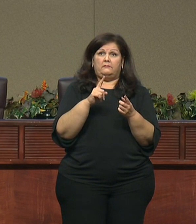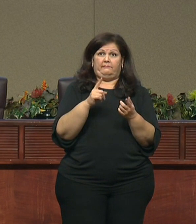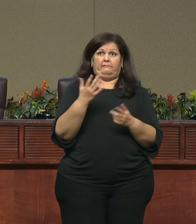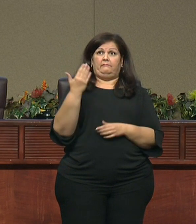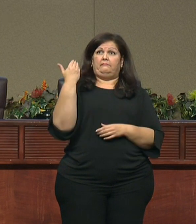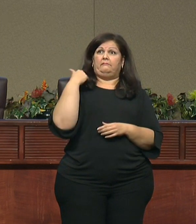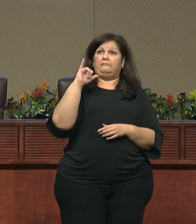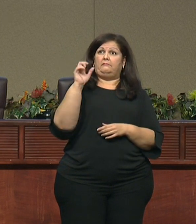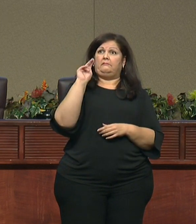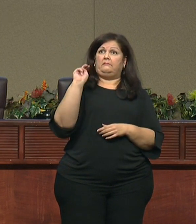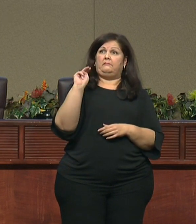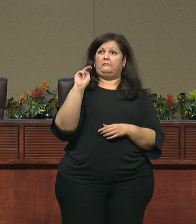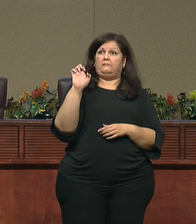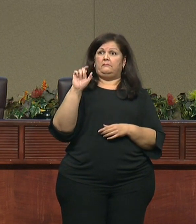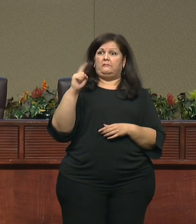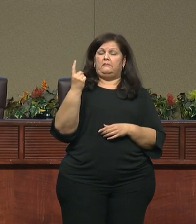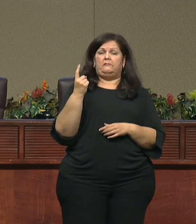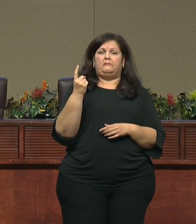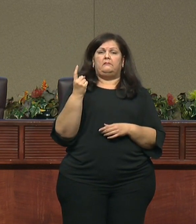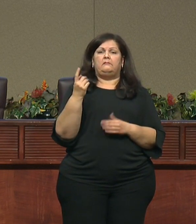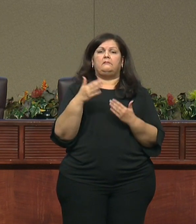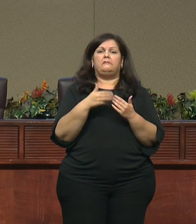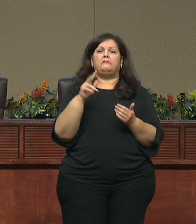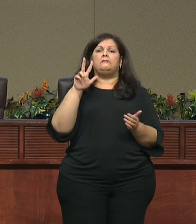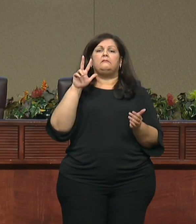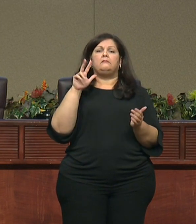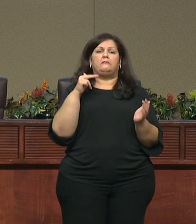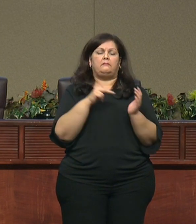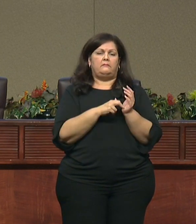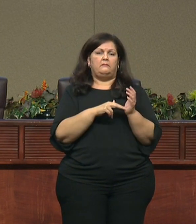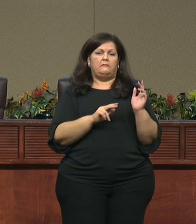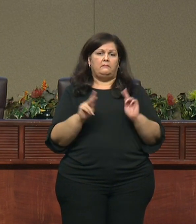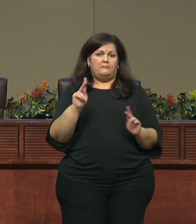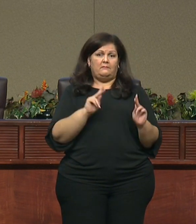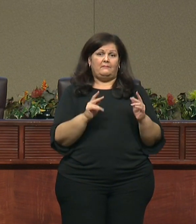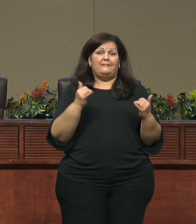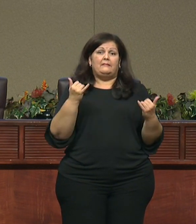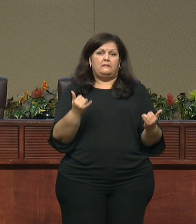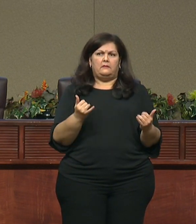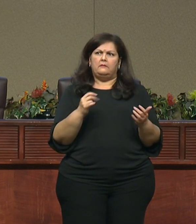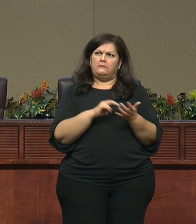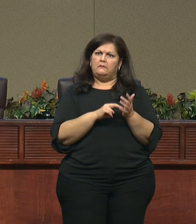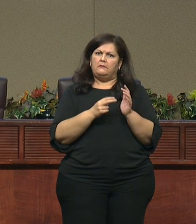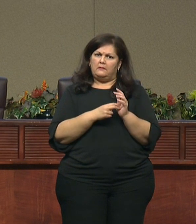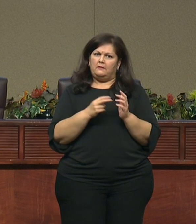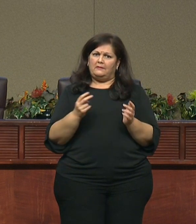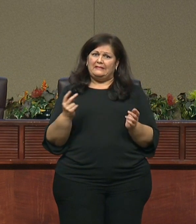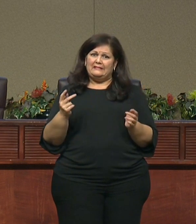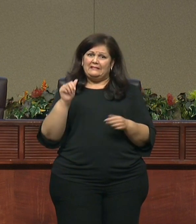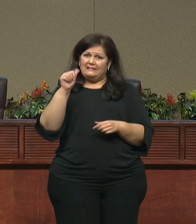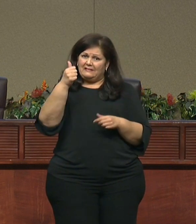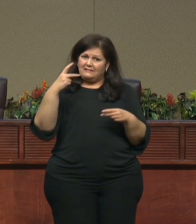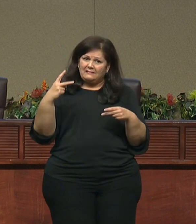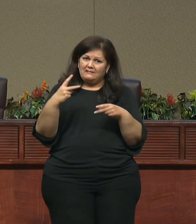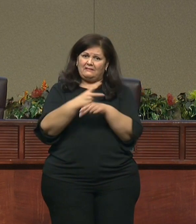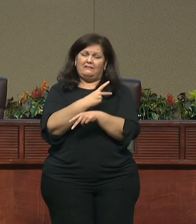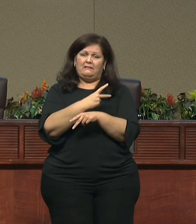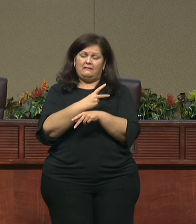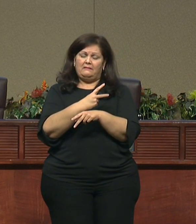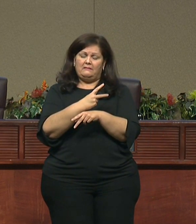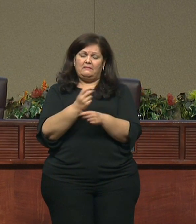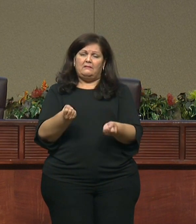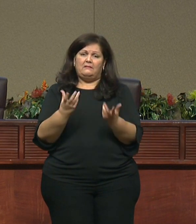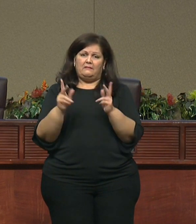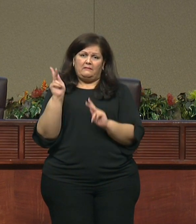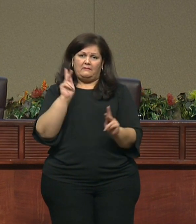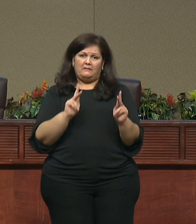had approximately 3,000 cases. So we now have 10 times the number of cases within a 2-month period